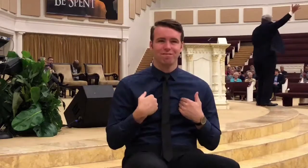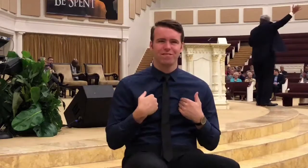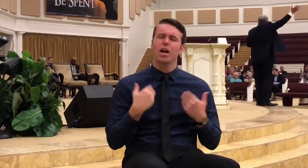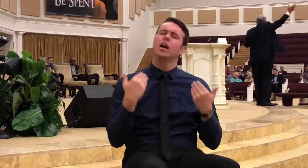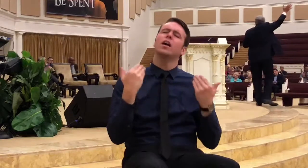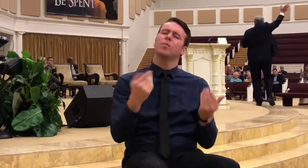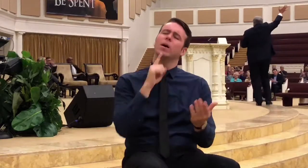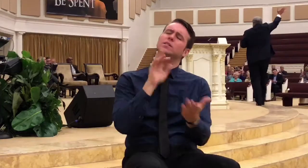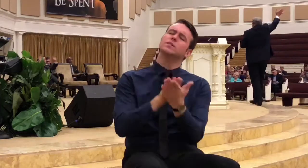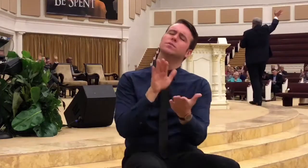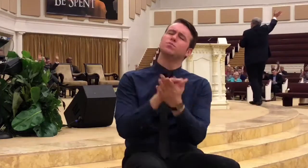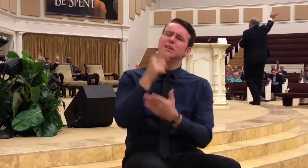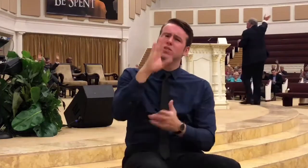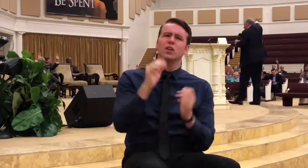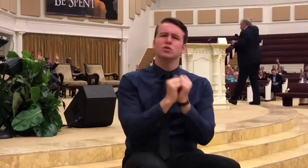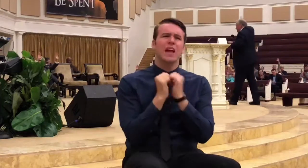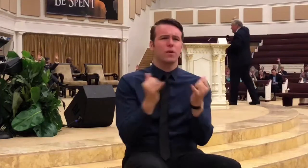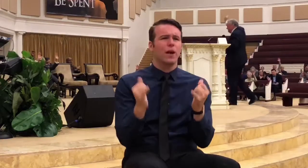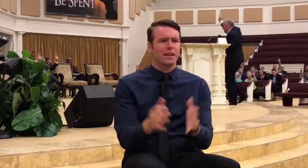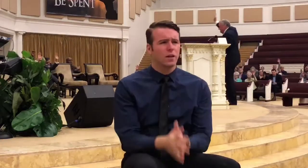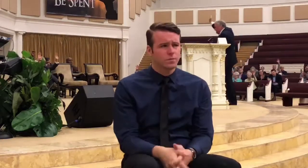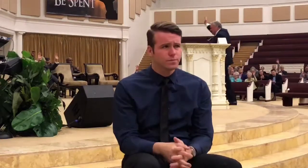Come on, let's praise Him together right